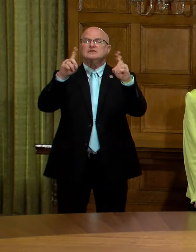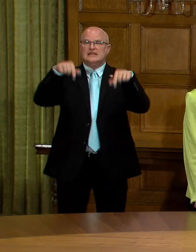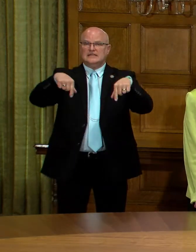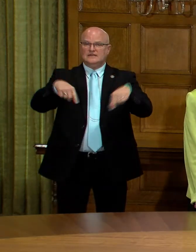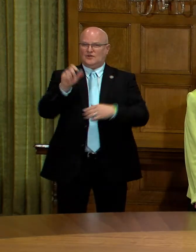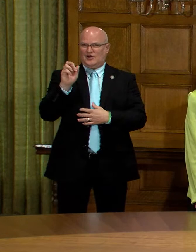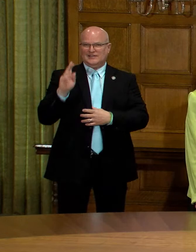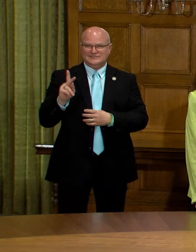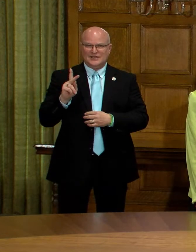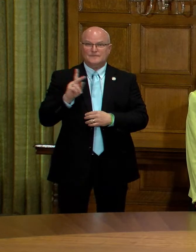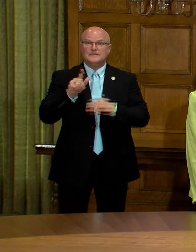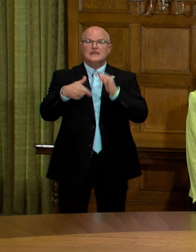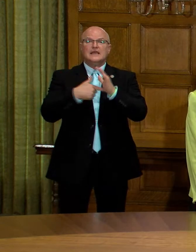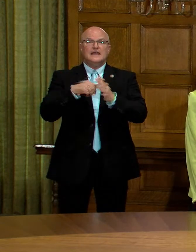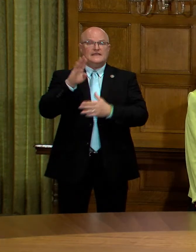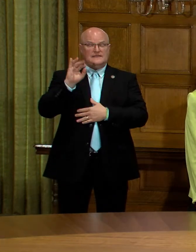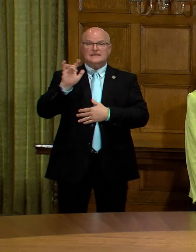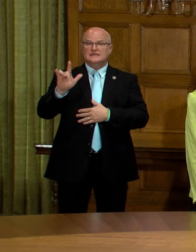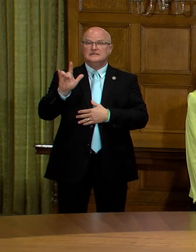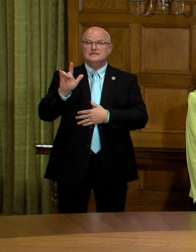Arkansas. And this bill